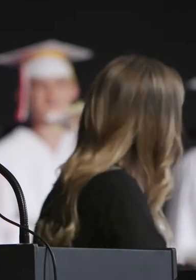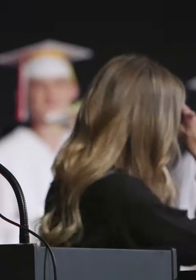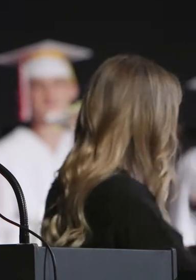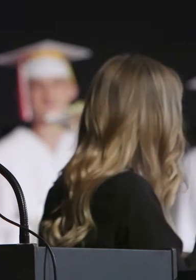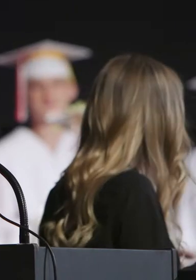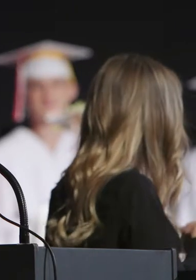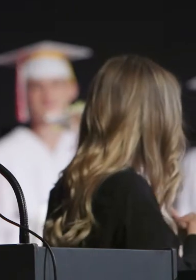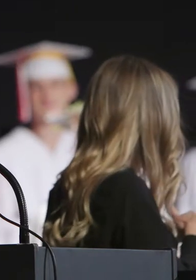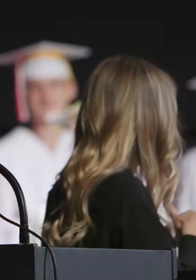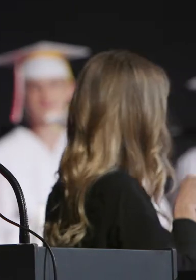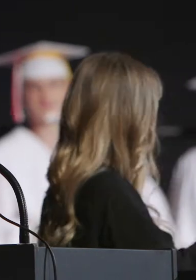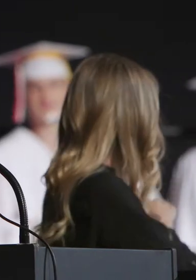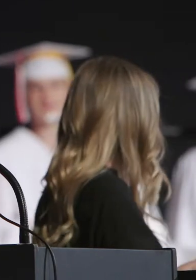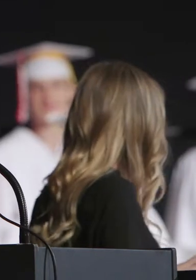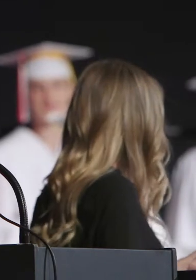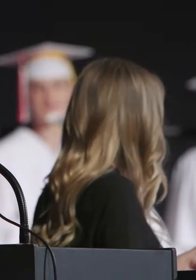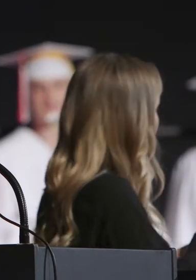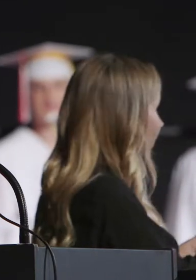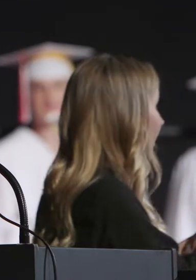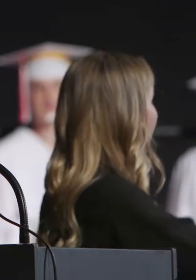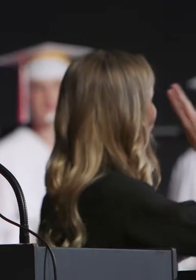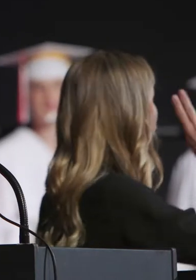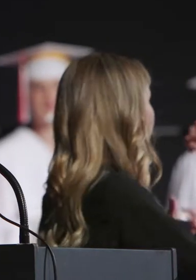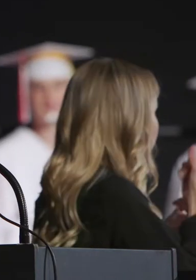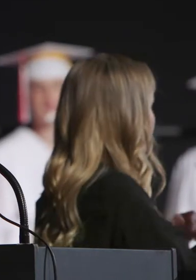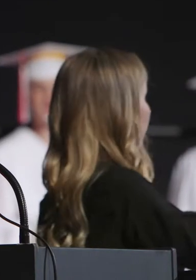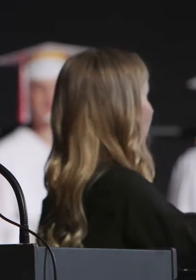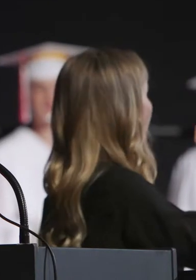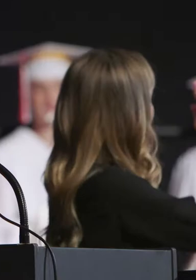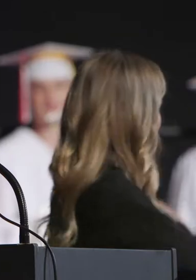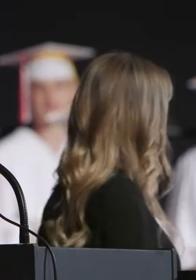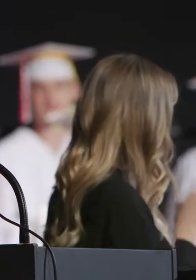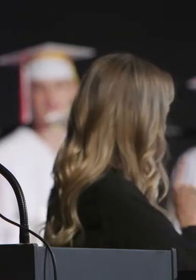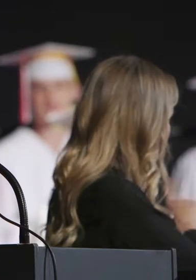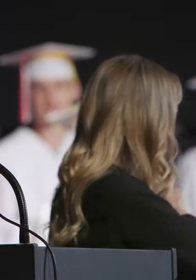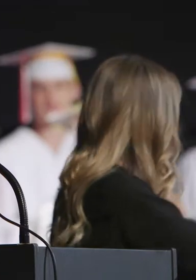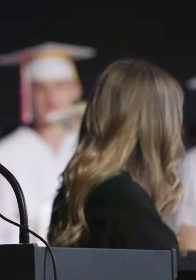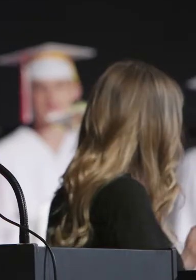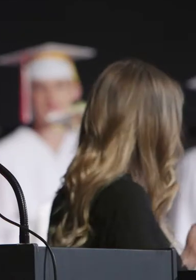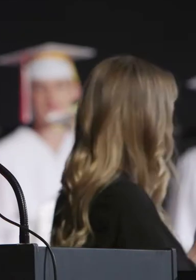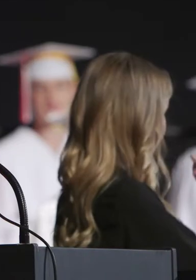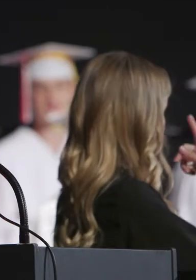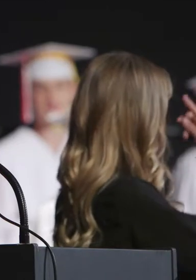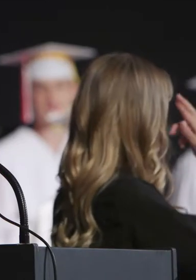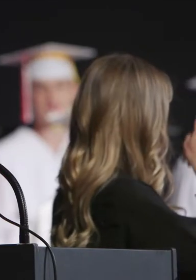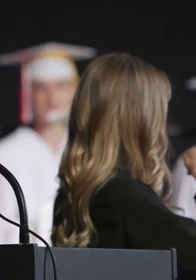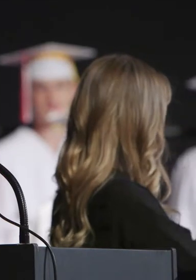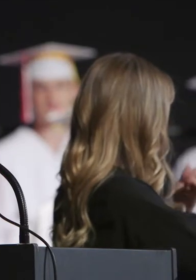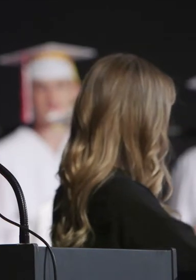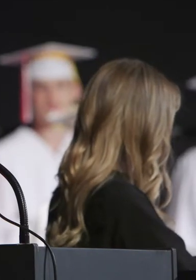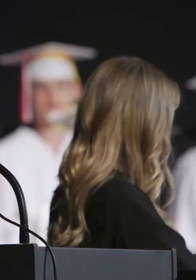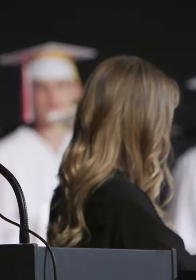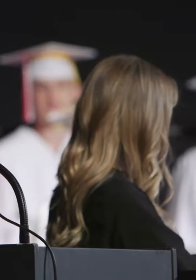marries queen. Young prince vows revenge against his uncle. King's ghost appears to prince and reveals king was murdered by his brother. Prince pretends to be insane.